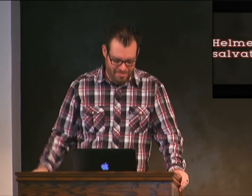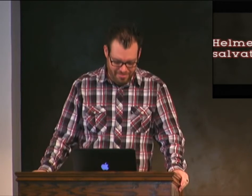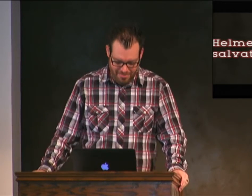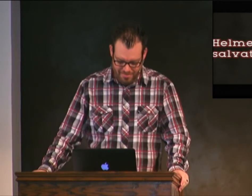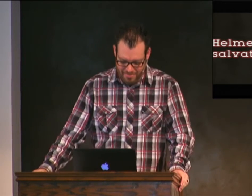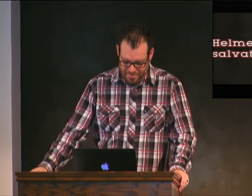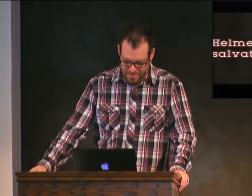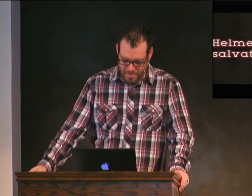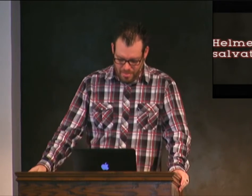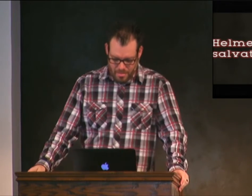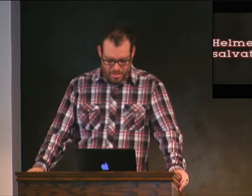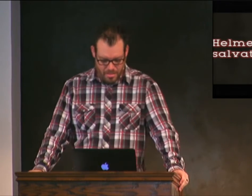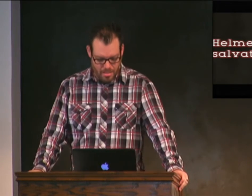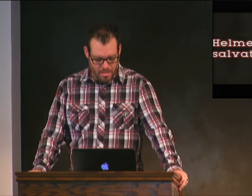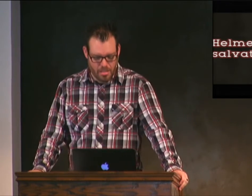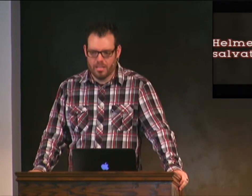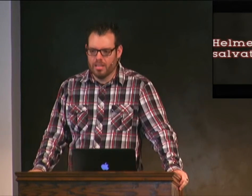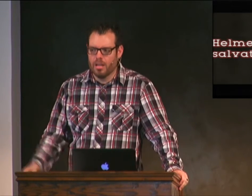think.